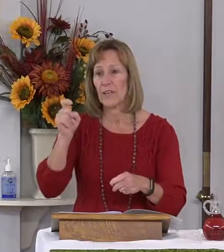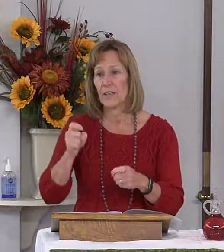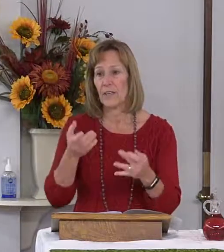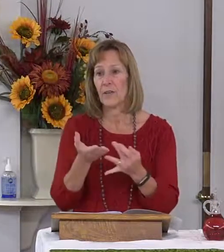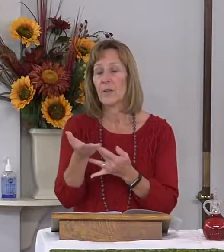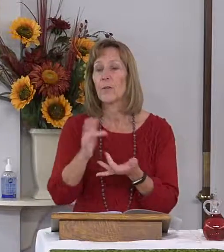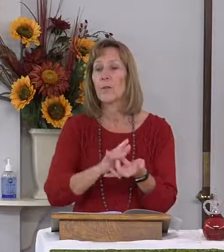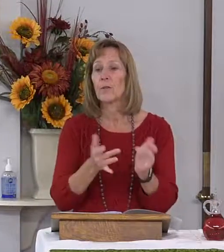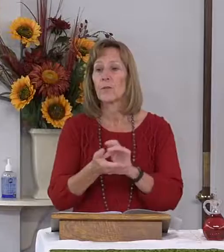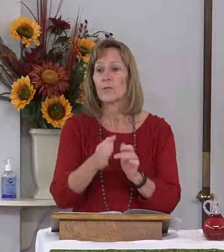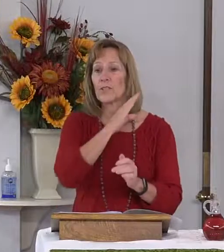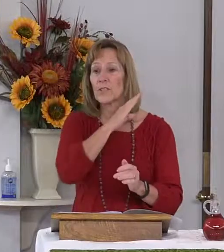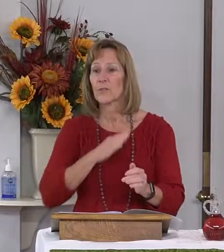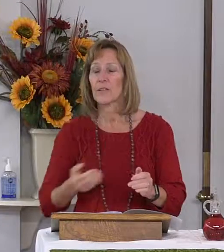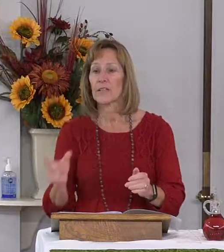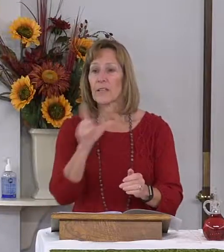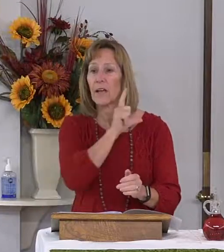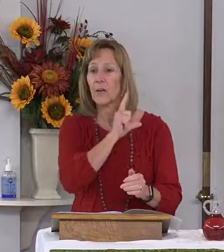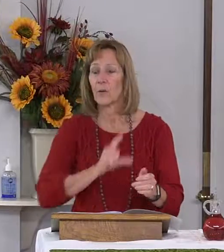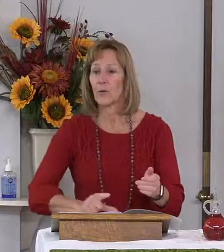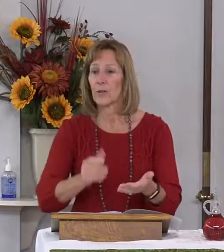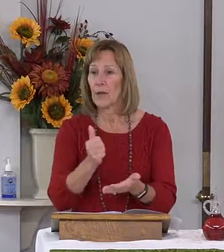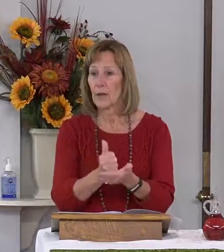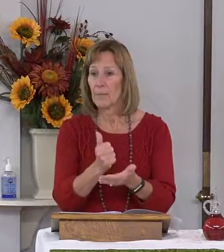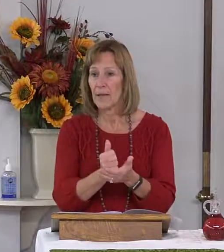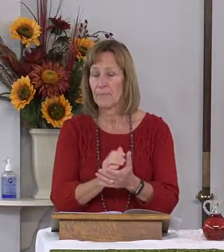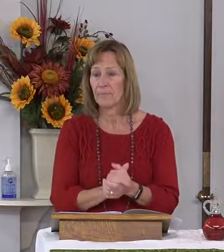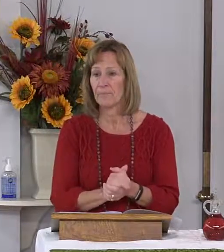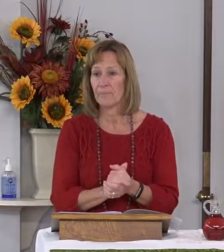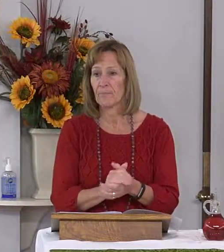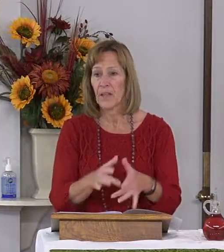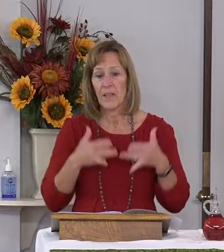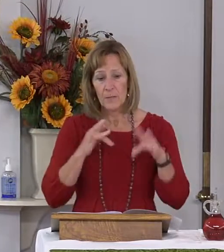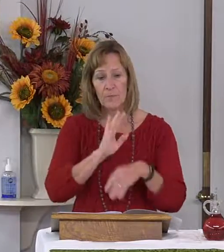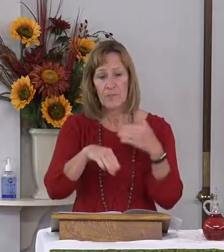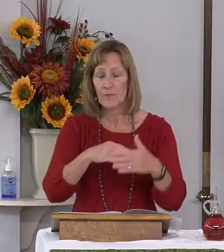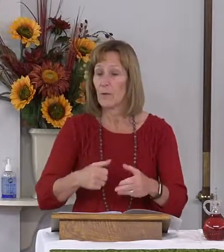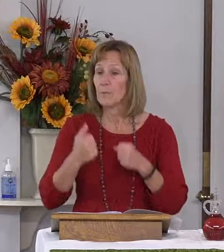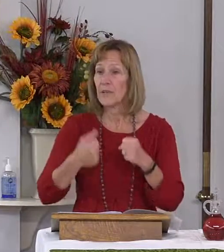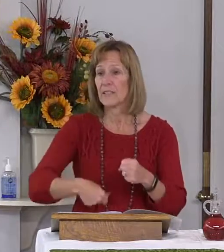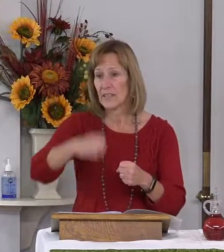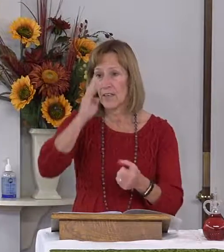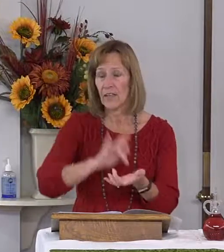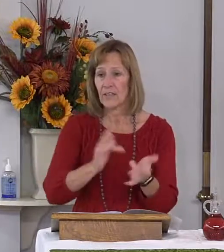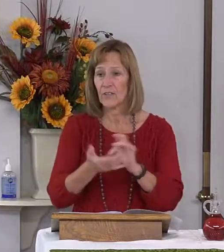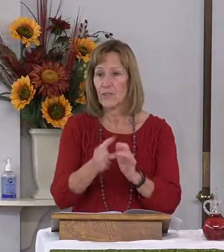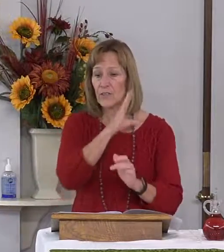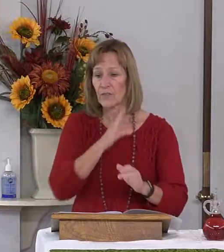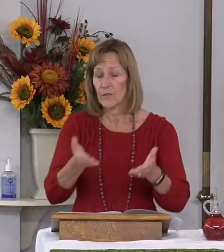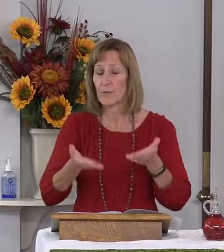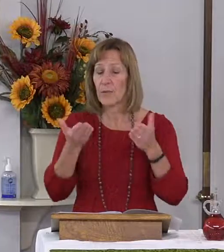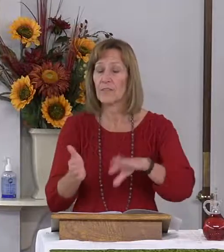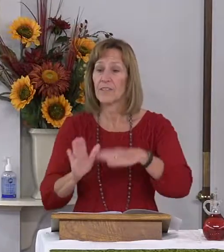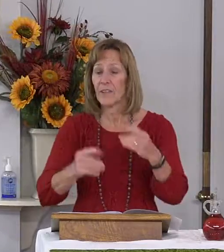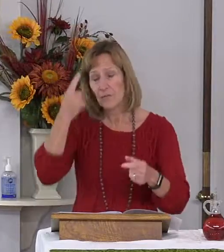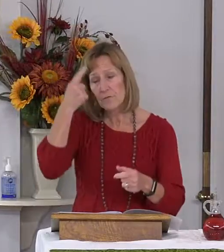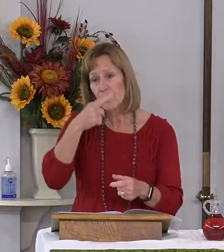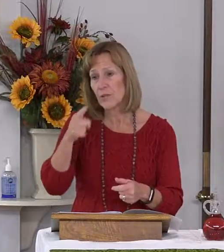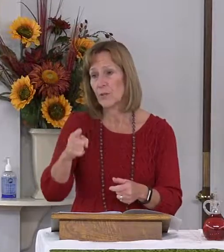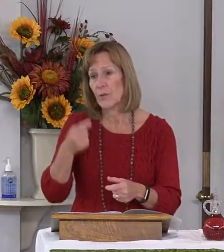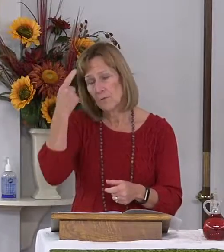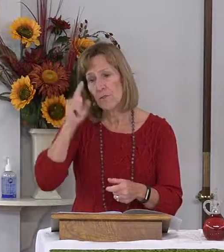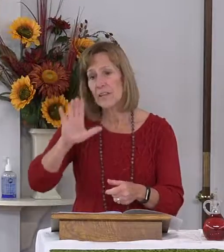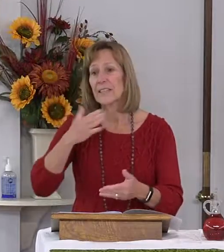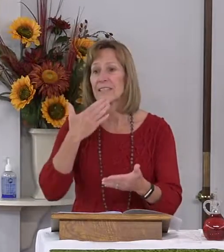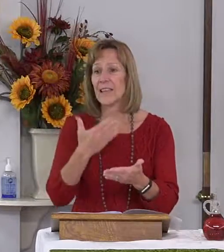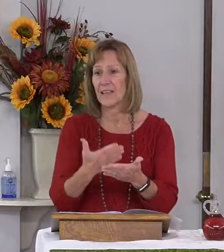Through Jesus Christ, our Lord. Amen. In the mercy of Almighty God, Jesus Christ was given to die for you, and